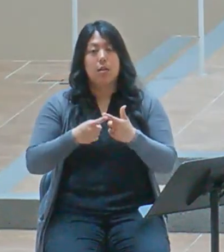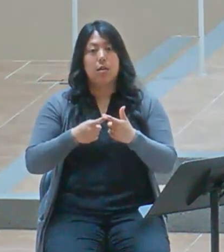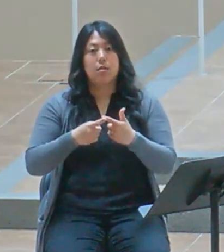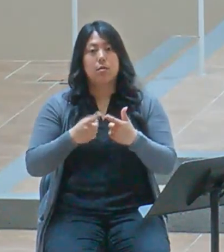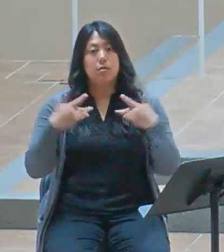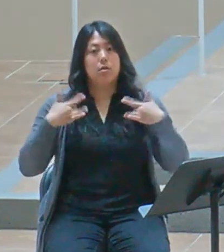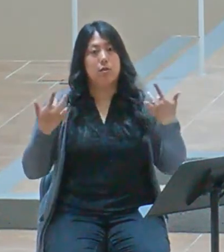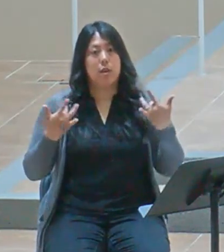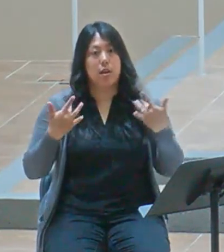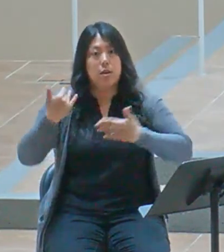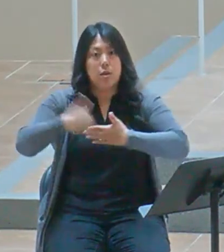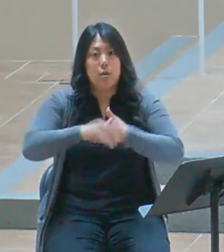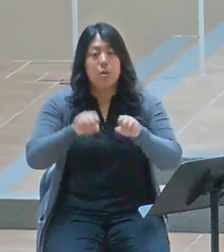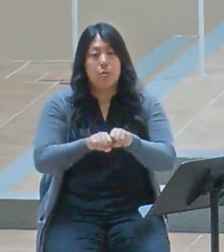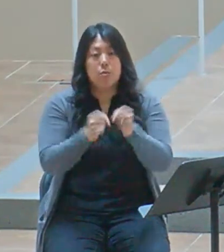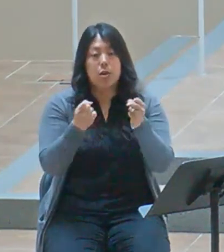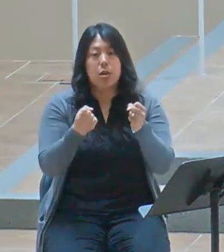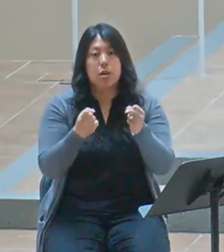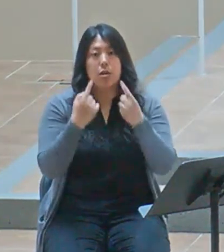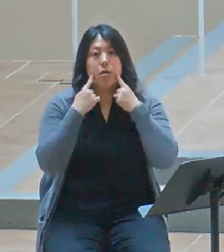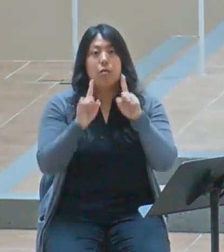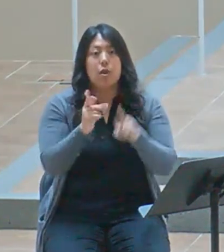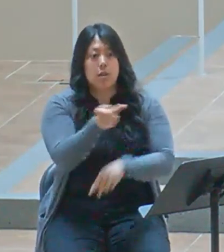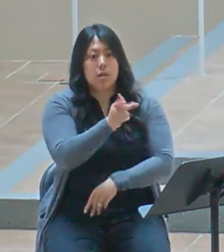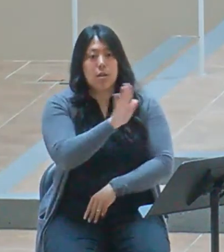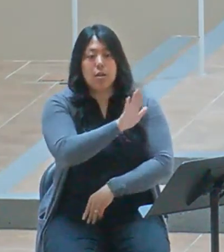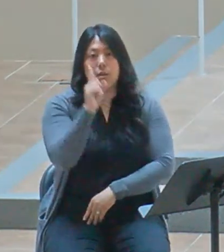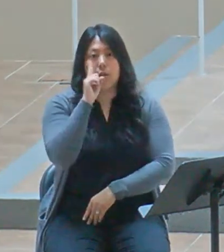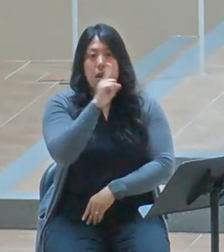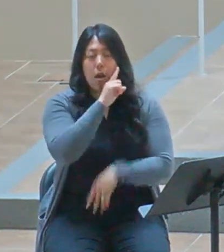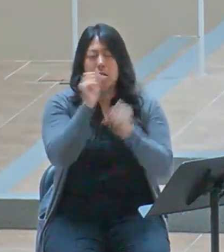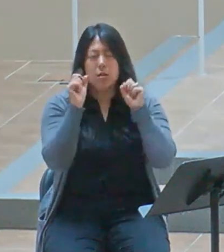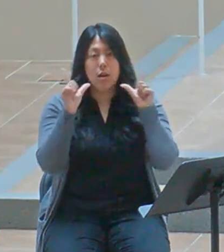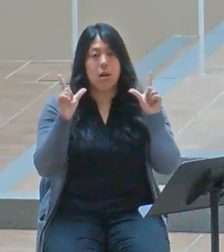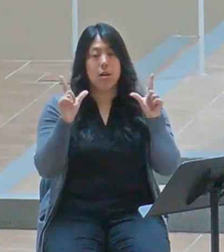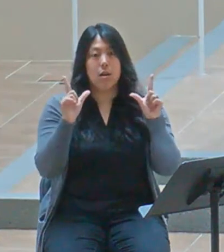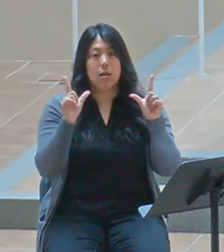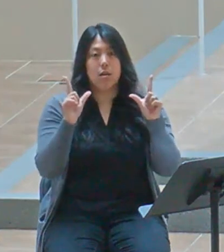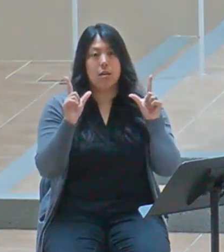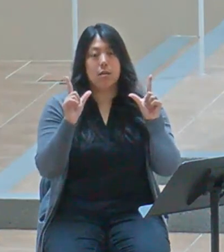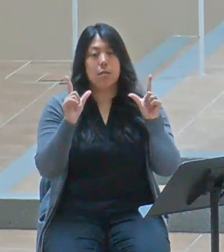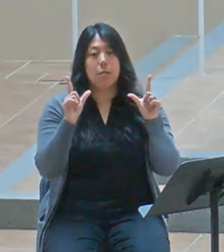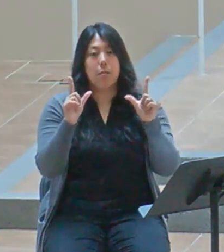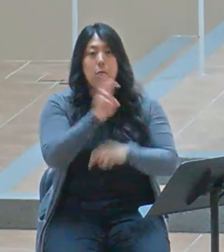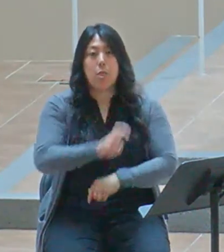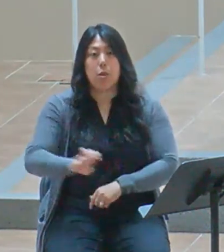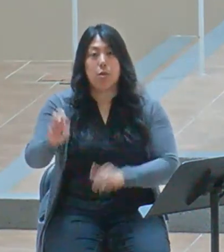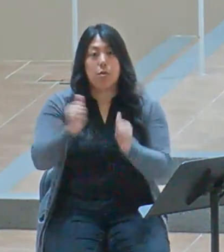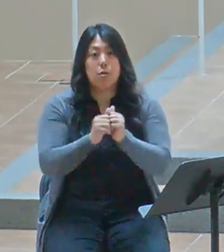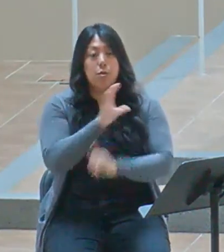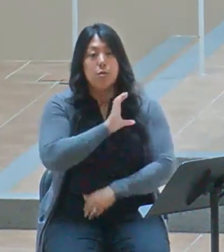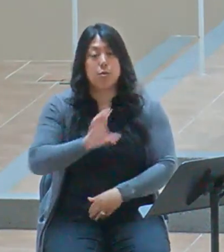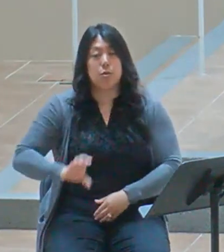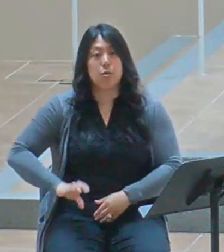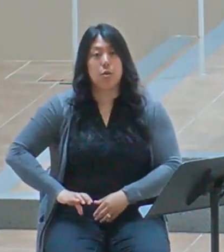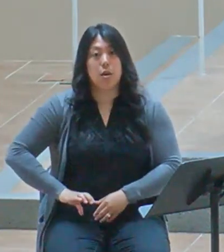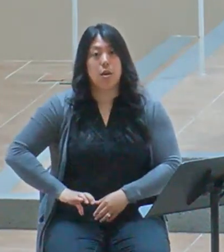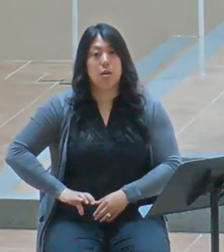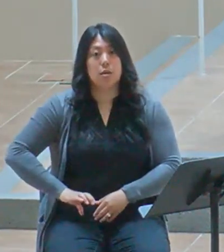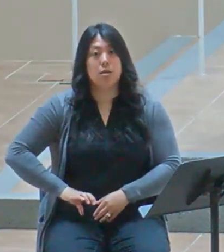them, their eyes are opened. Their journey with Christ by their